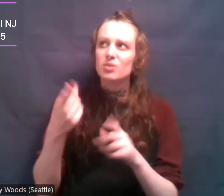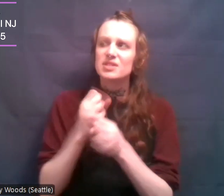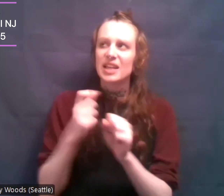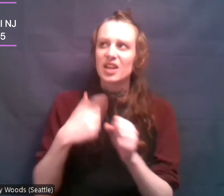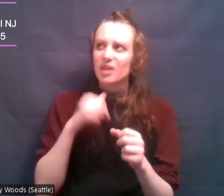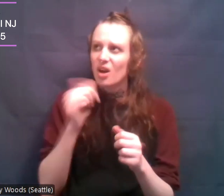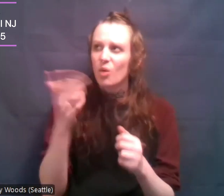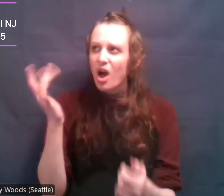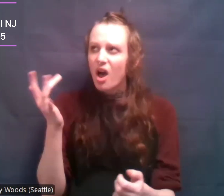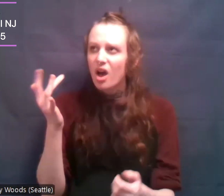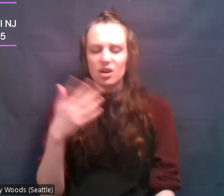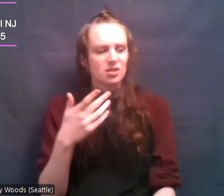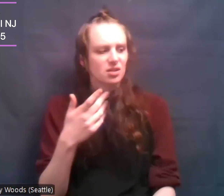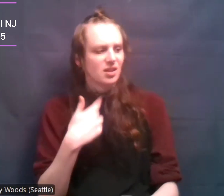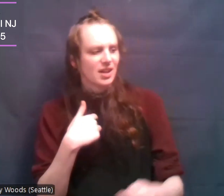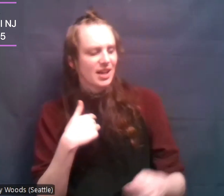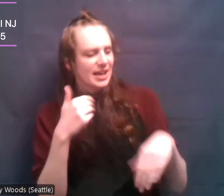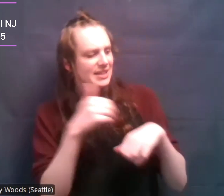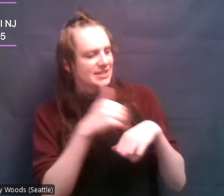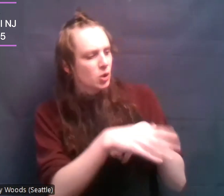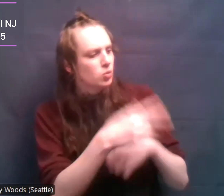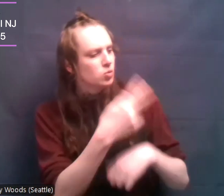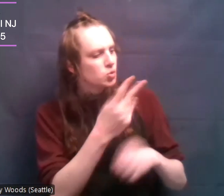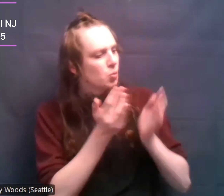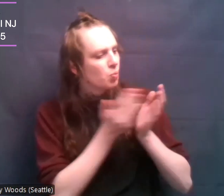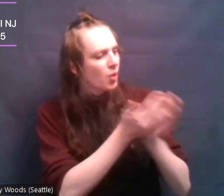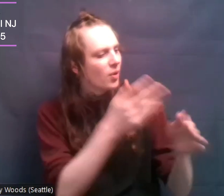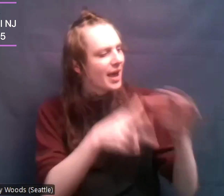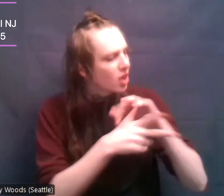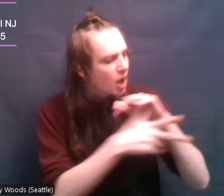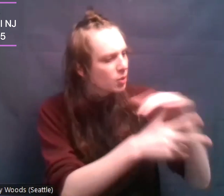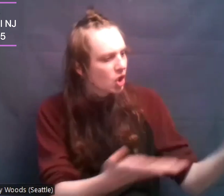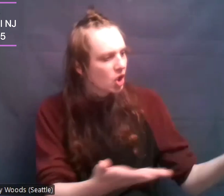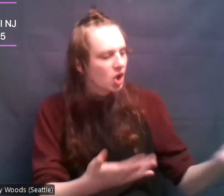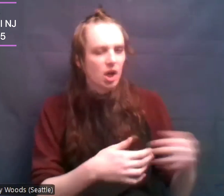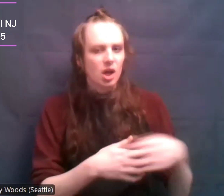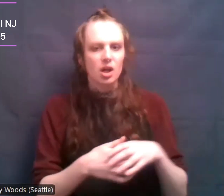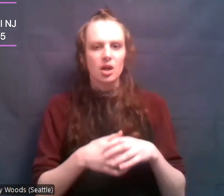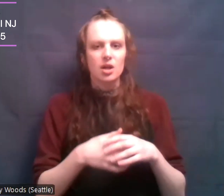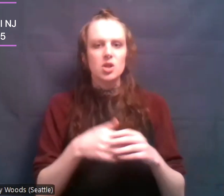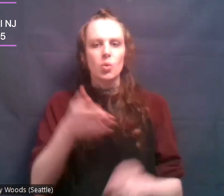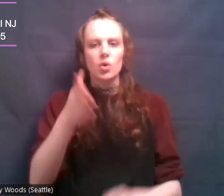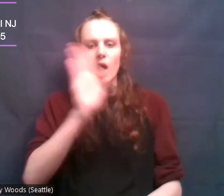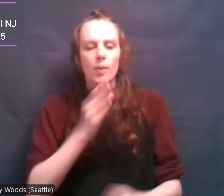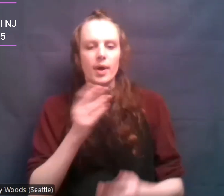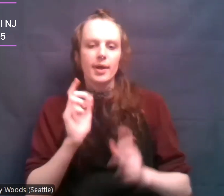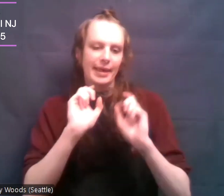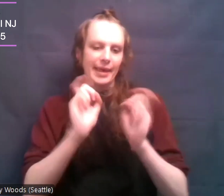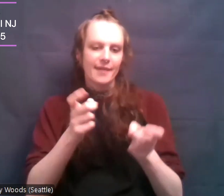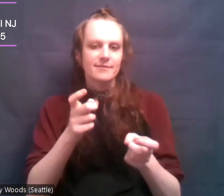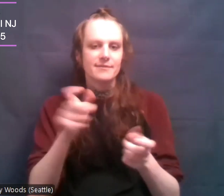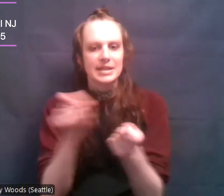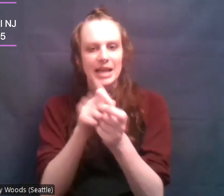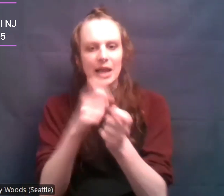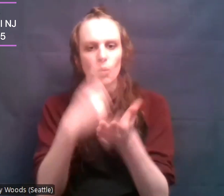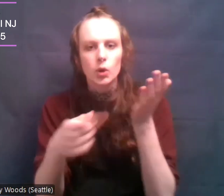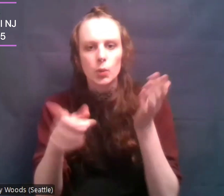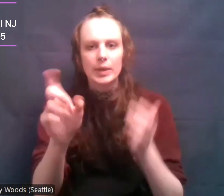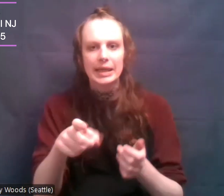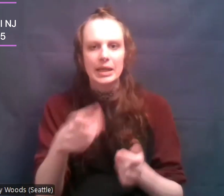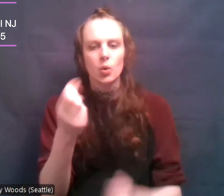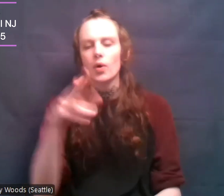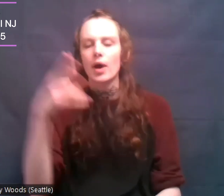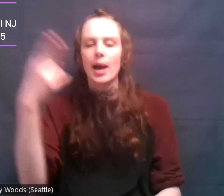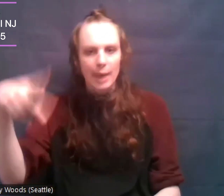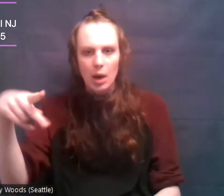and a helicopter. And that's the thing, is like God will send you exactly what you need. Or a higher power,